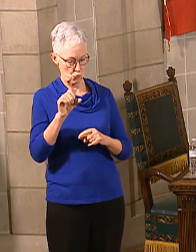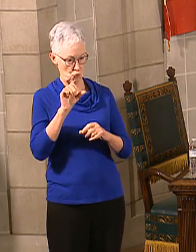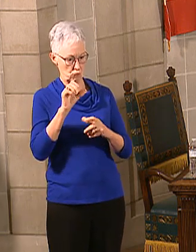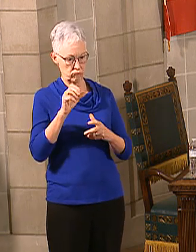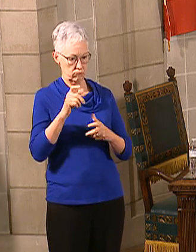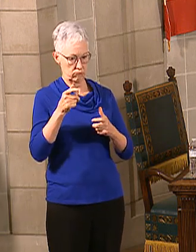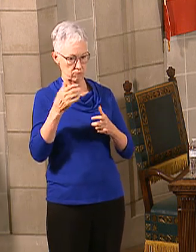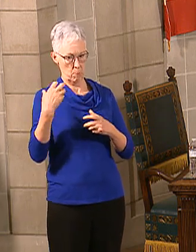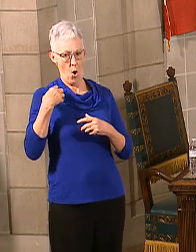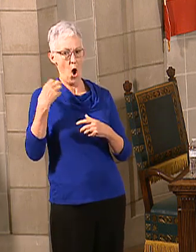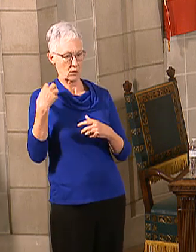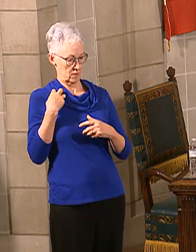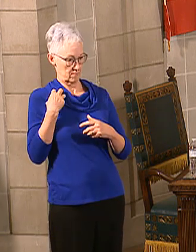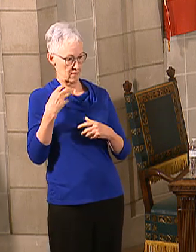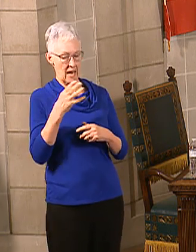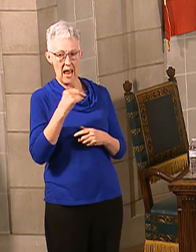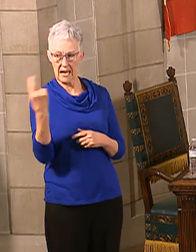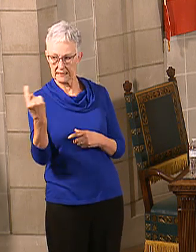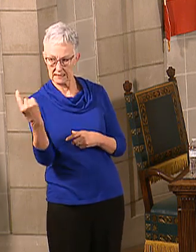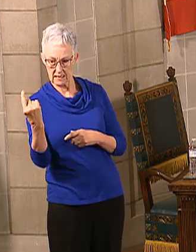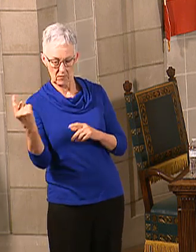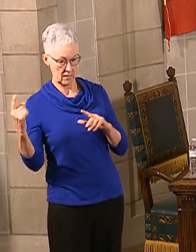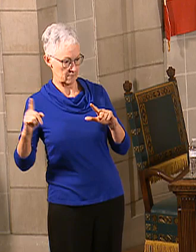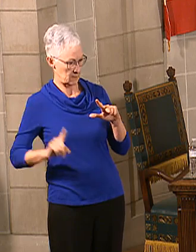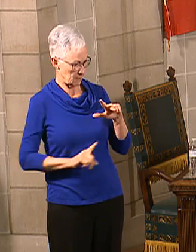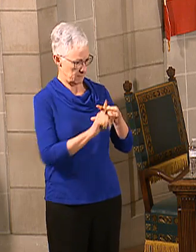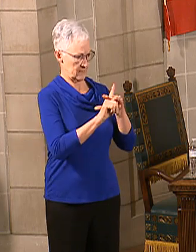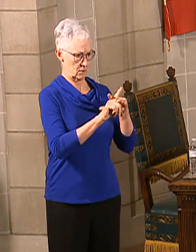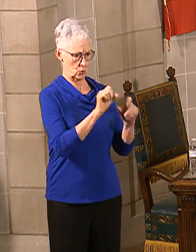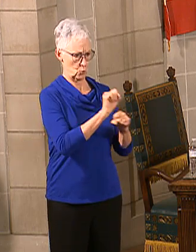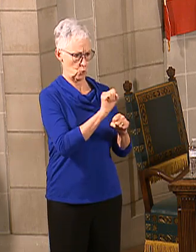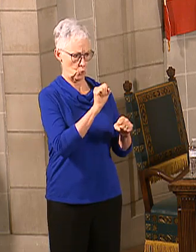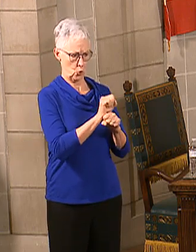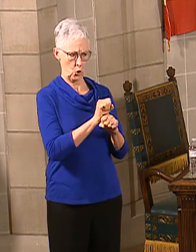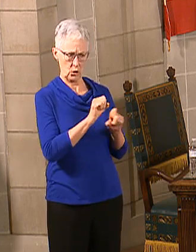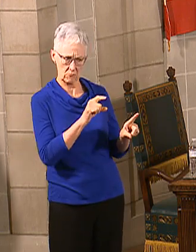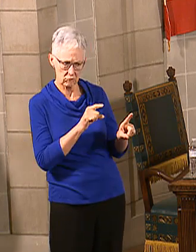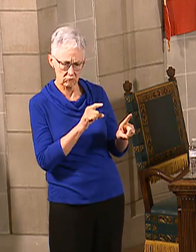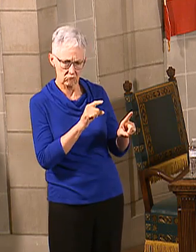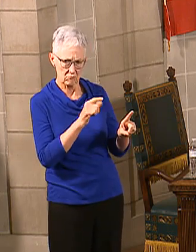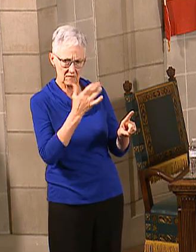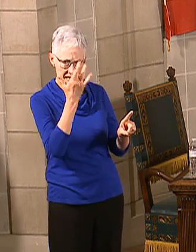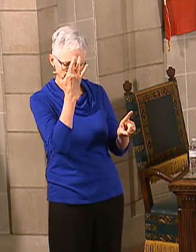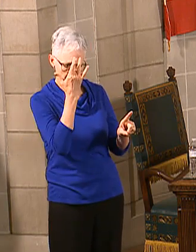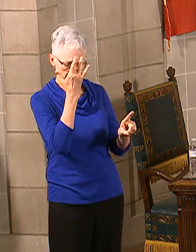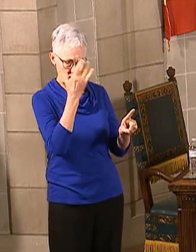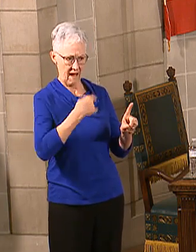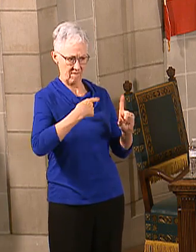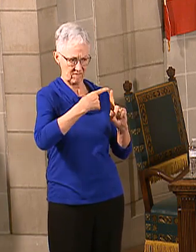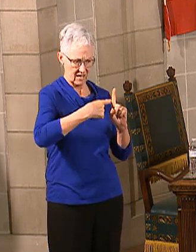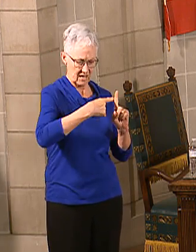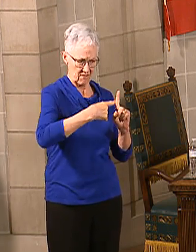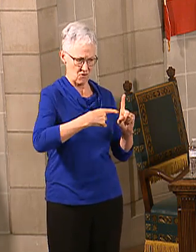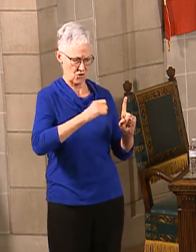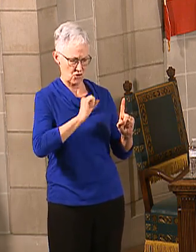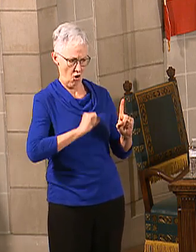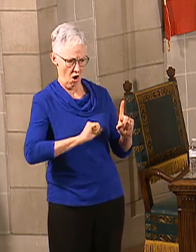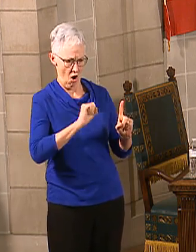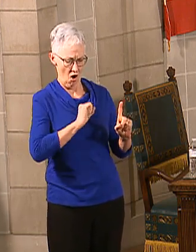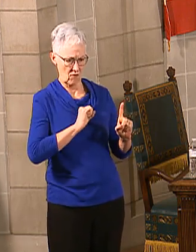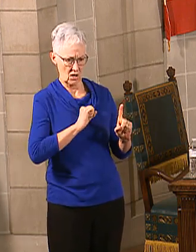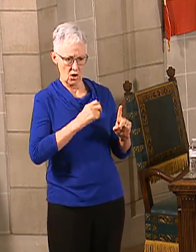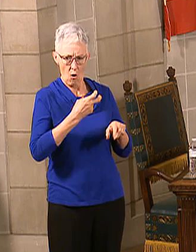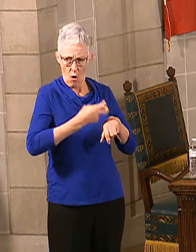to work for you and they are ill, they've got a new cough, they've got shortness of breath, they've got a fever, send them home. Now, I